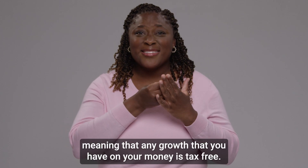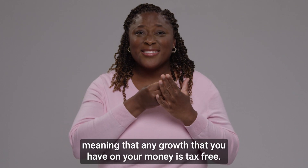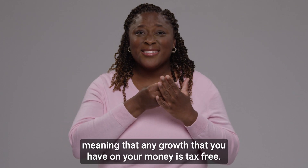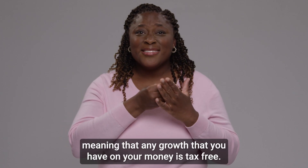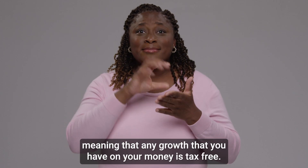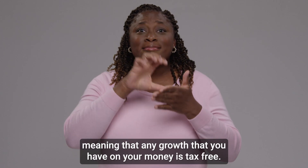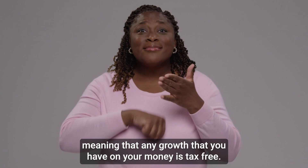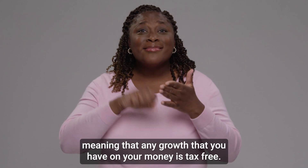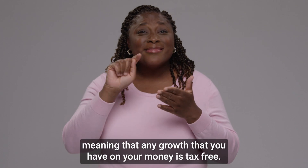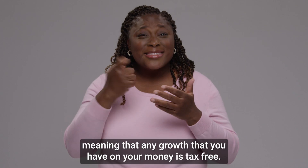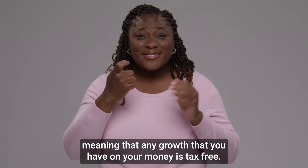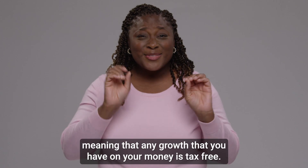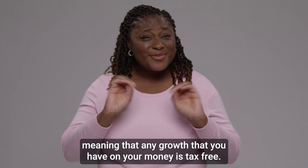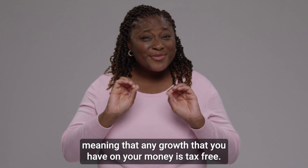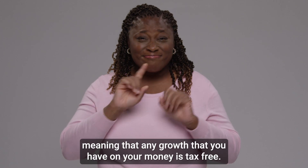is tax-free.